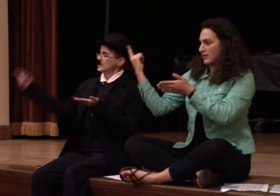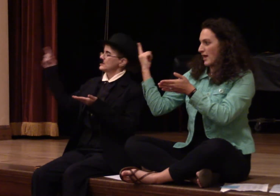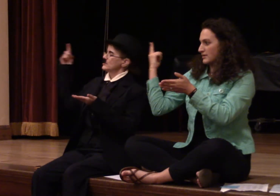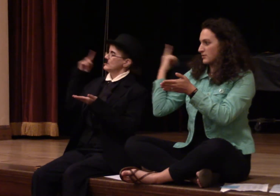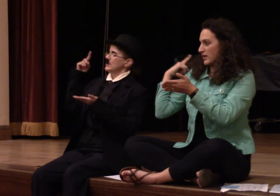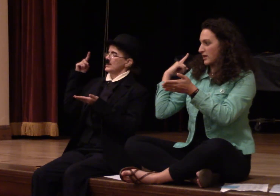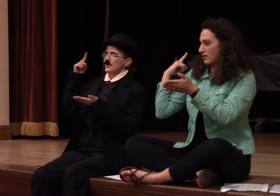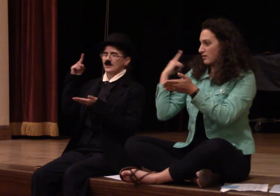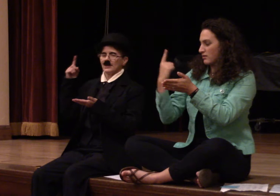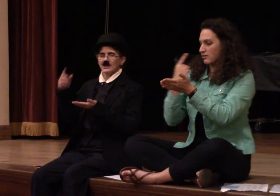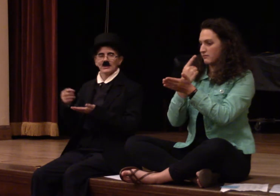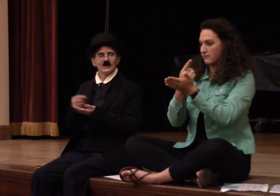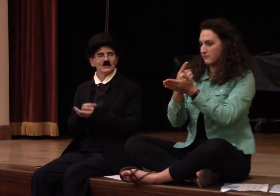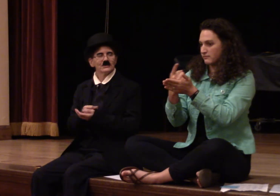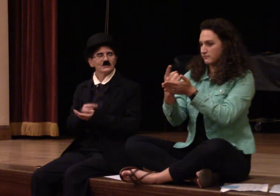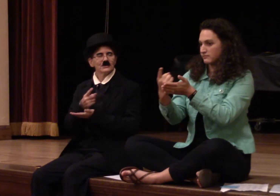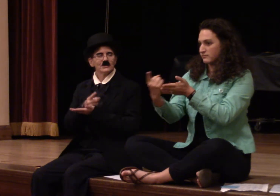Last week.